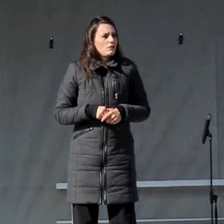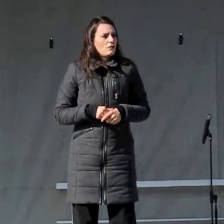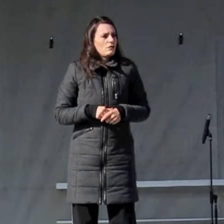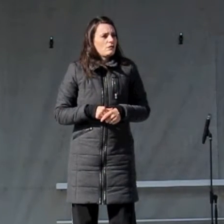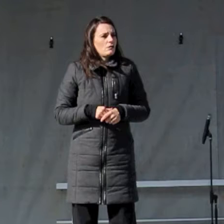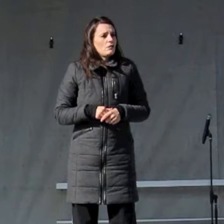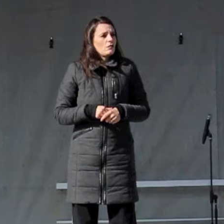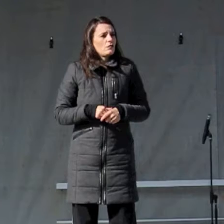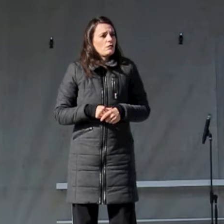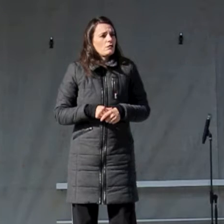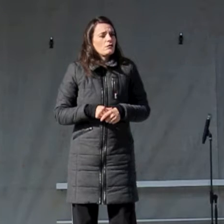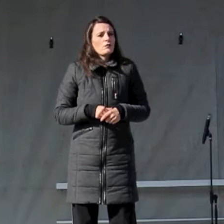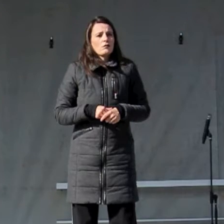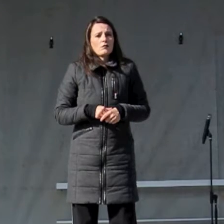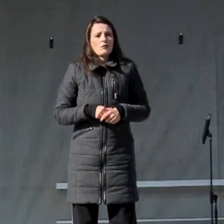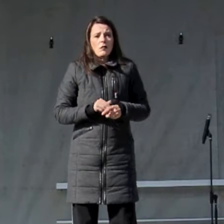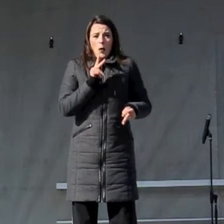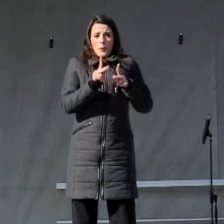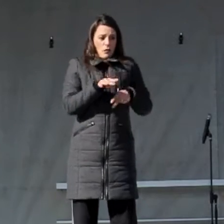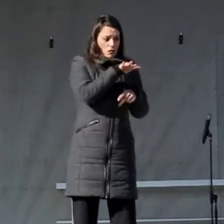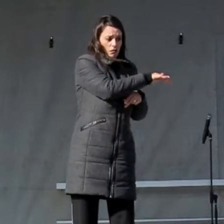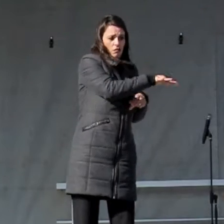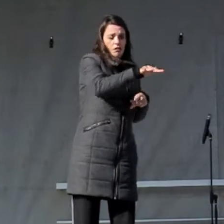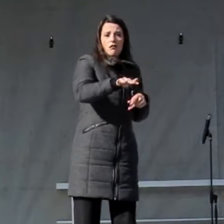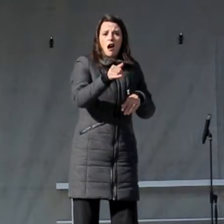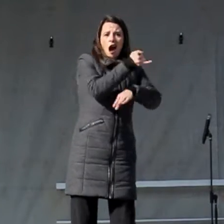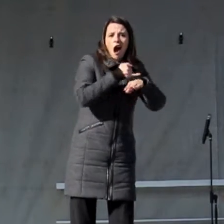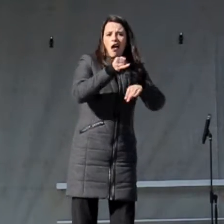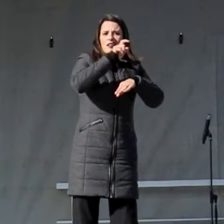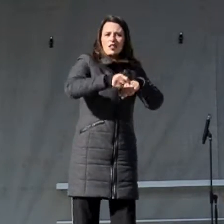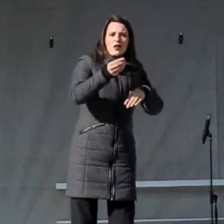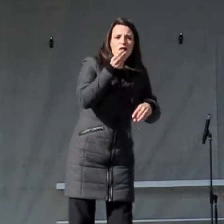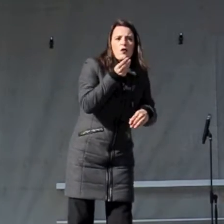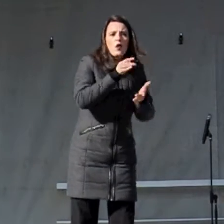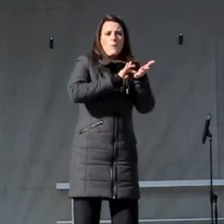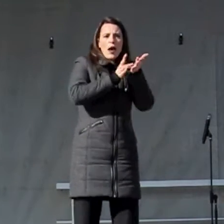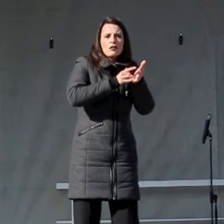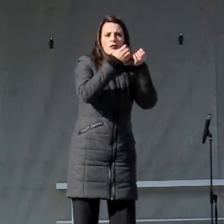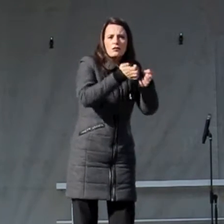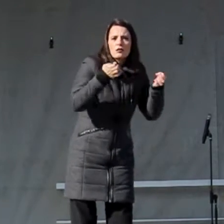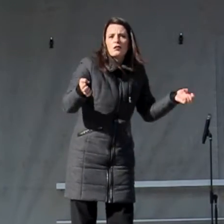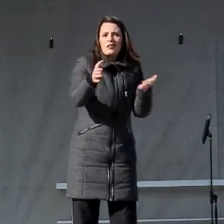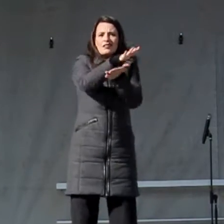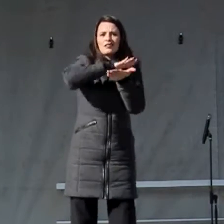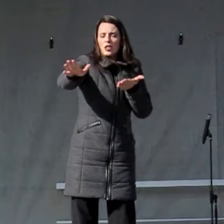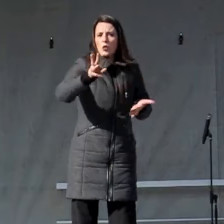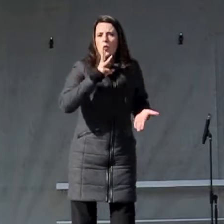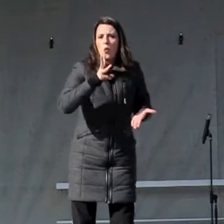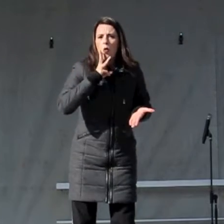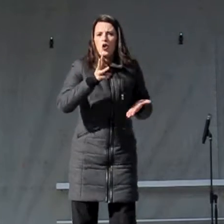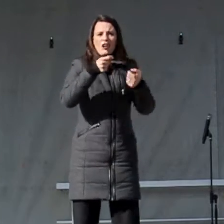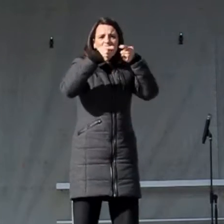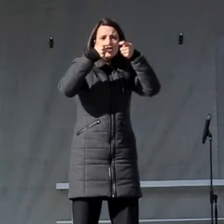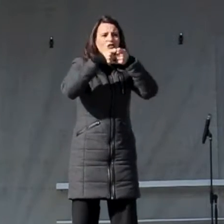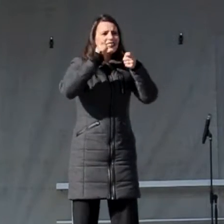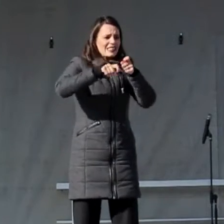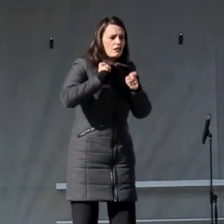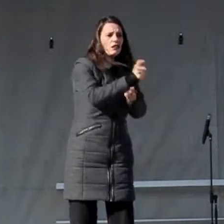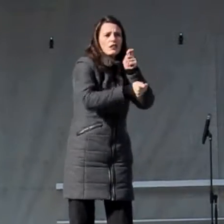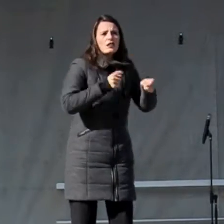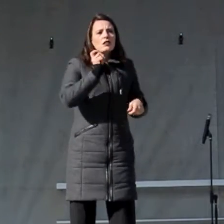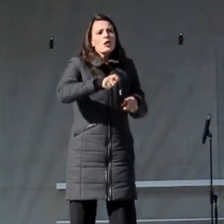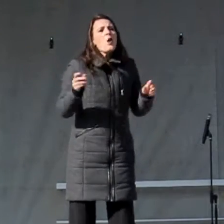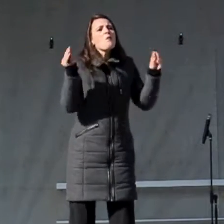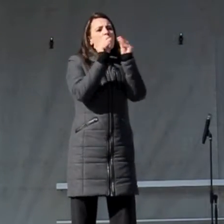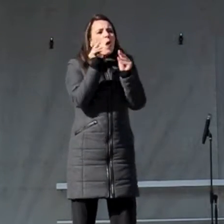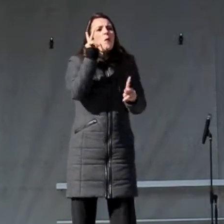People on the island are still in need of food, supplies, medical supplies, electricity, and clean water. More people will continue